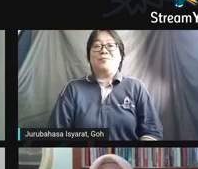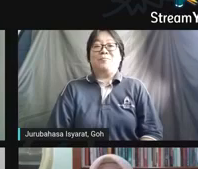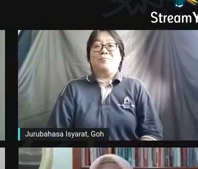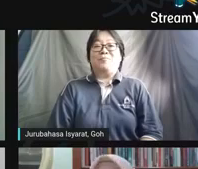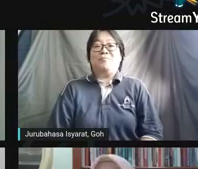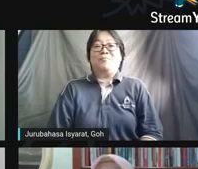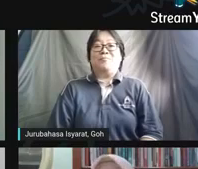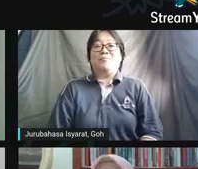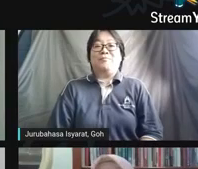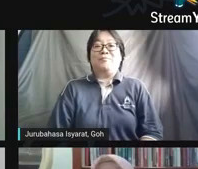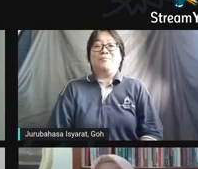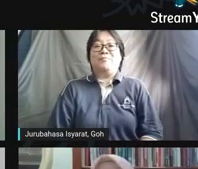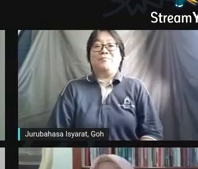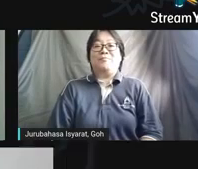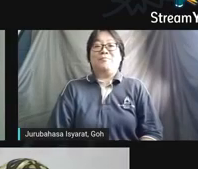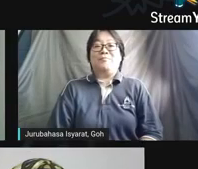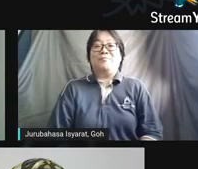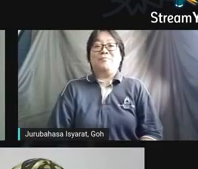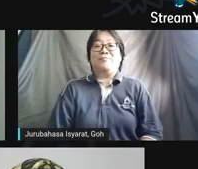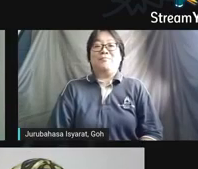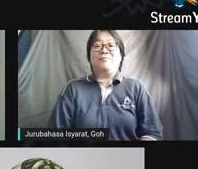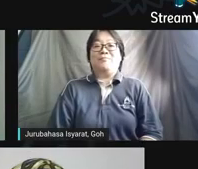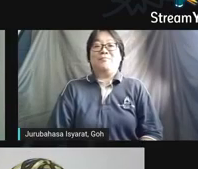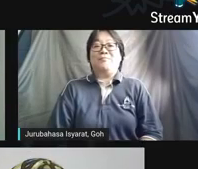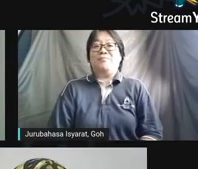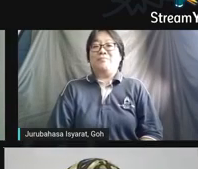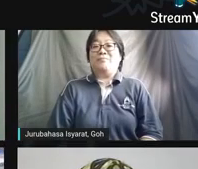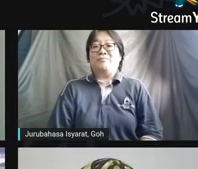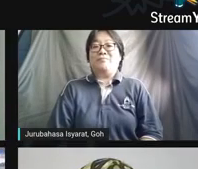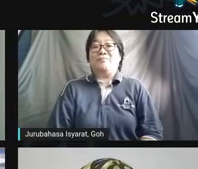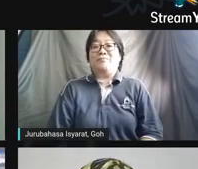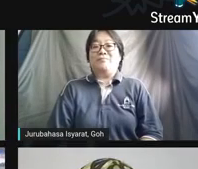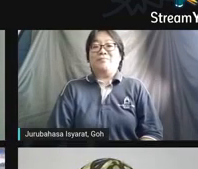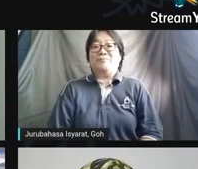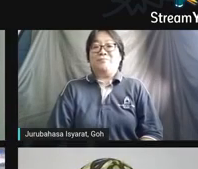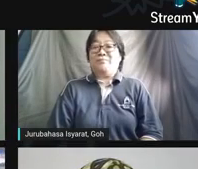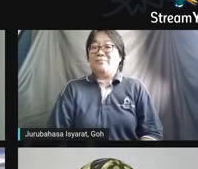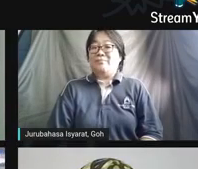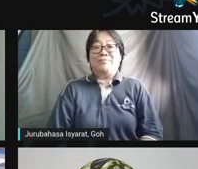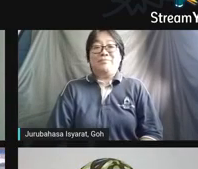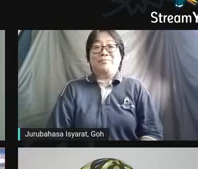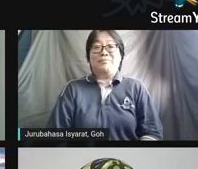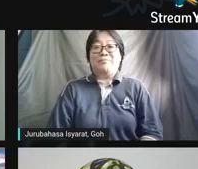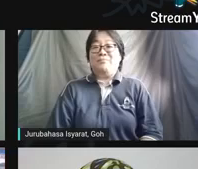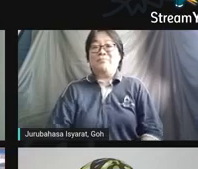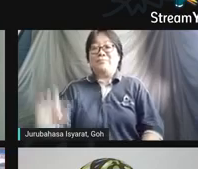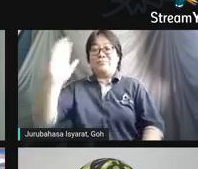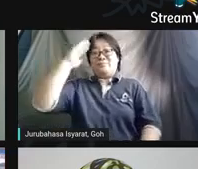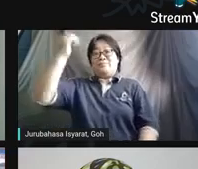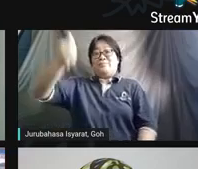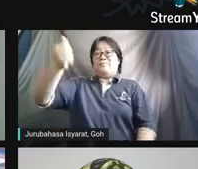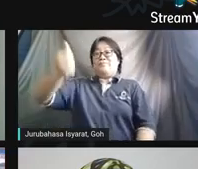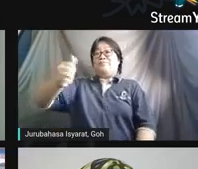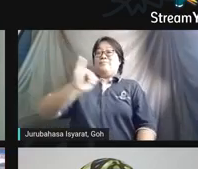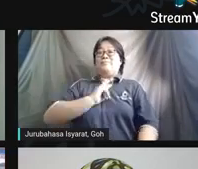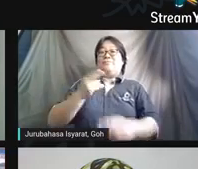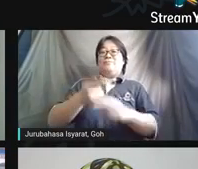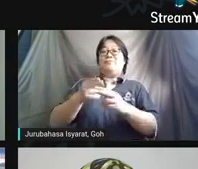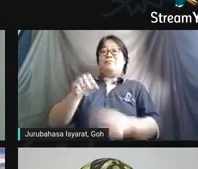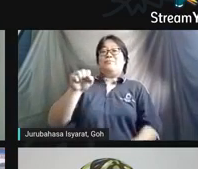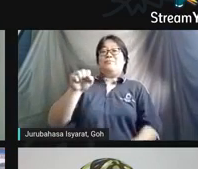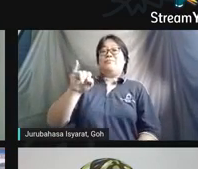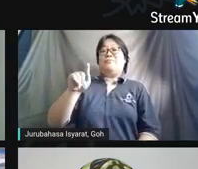And I hope that I can learn something from this. Assalamualaikum, saya Siti Nur